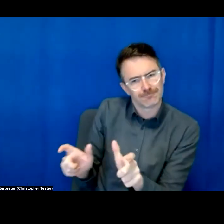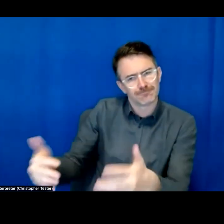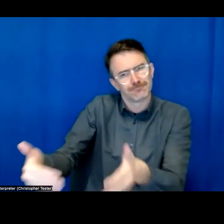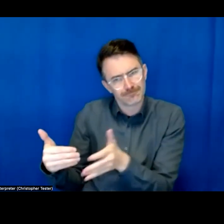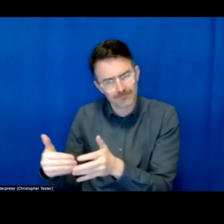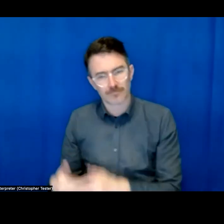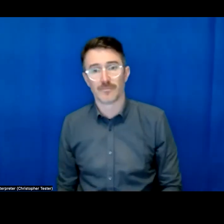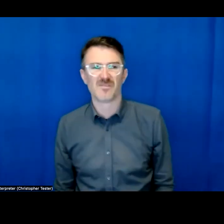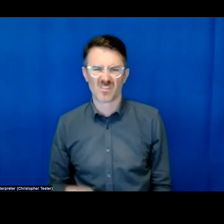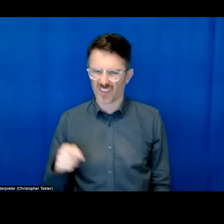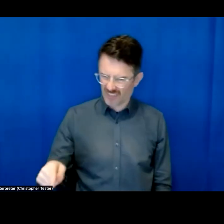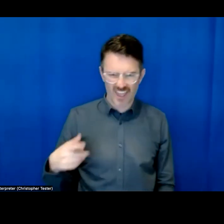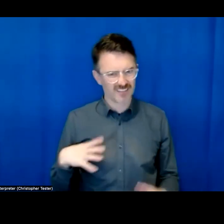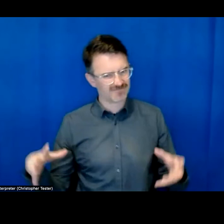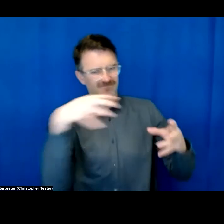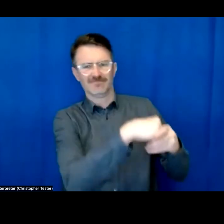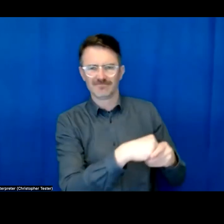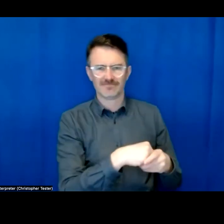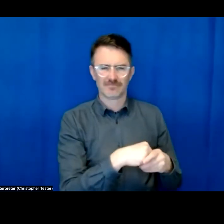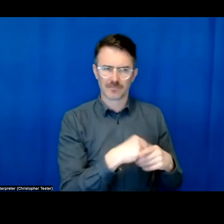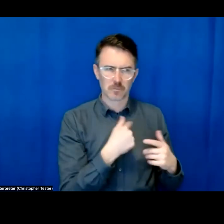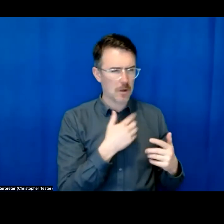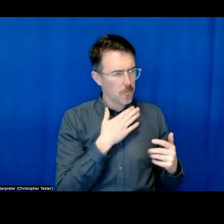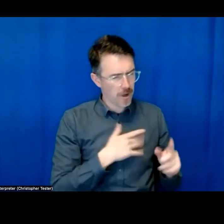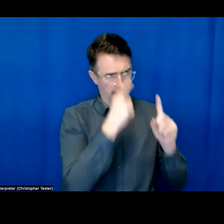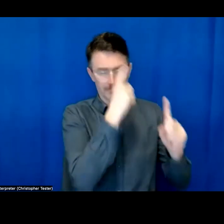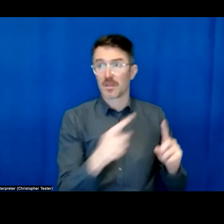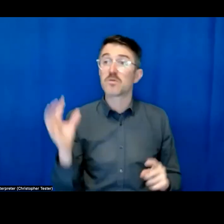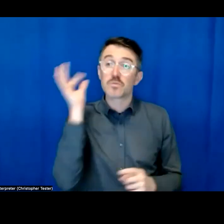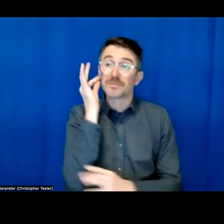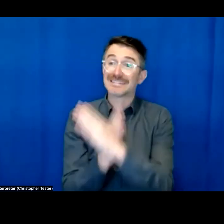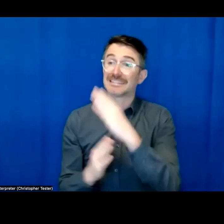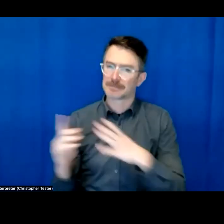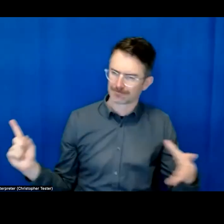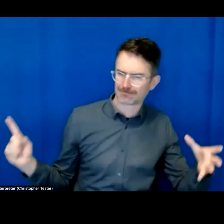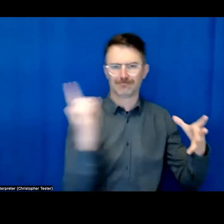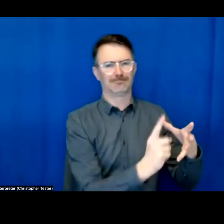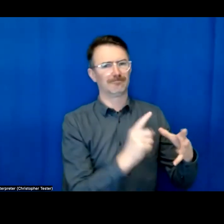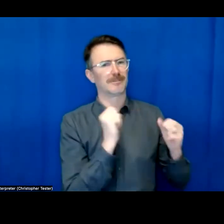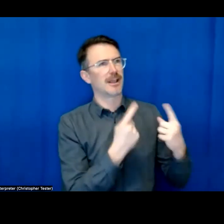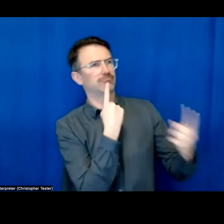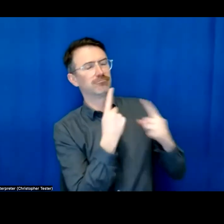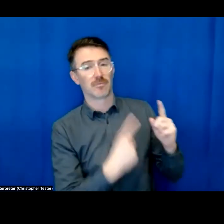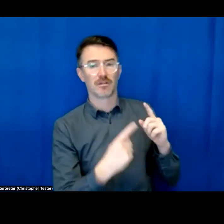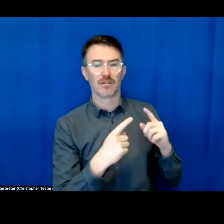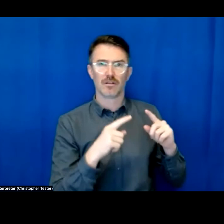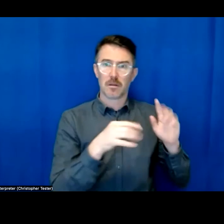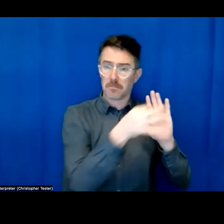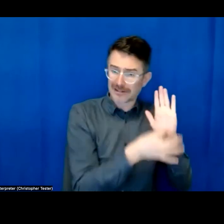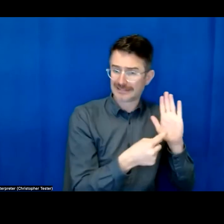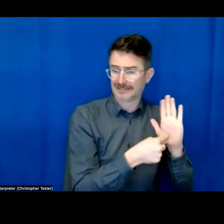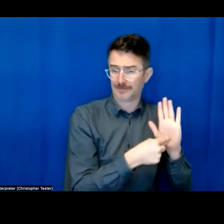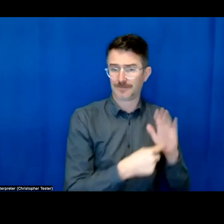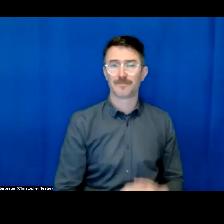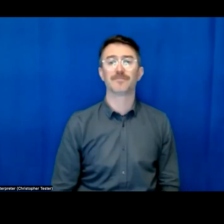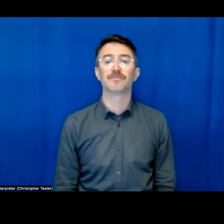support for indigenous women with disabilities to better understand climate change issue, and vice